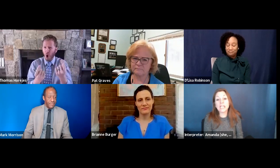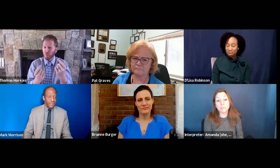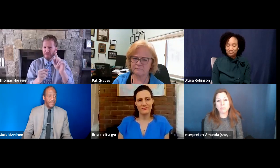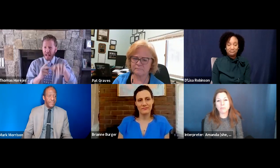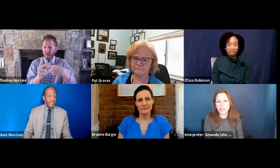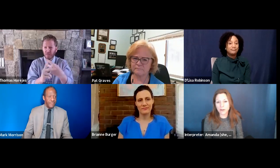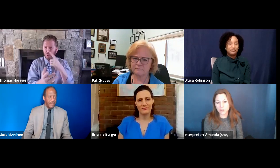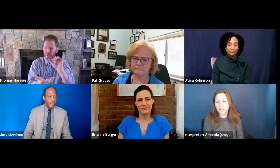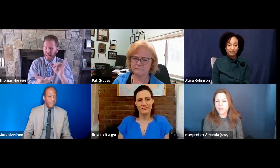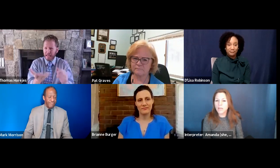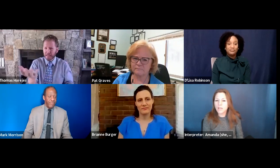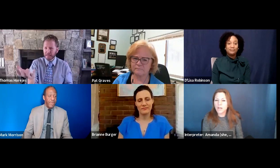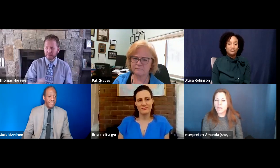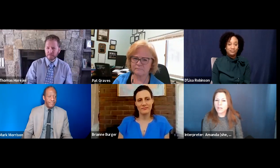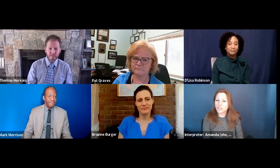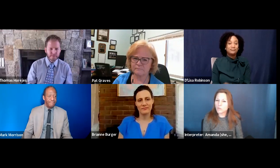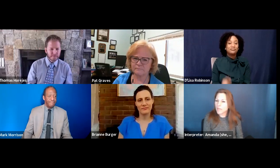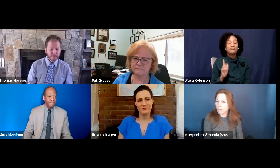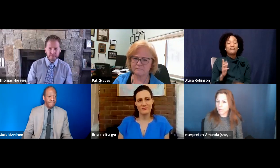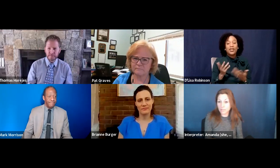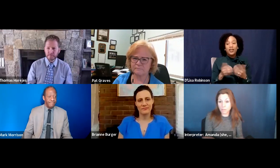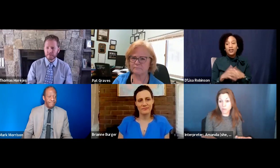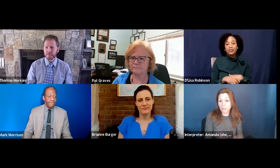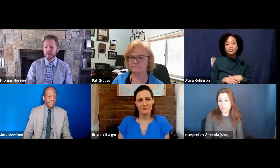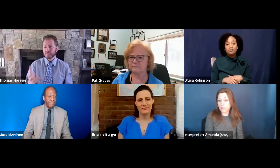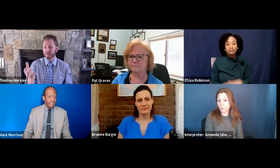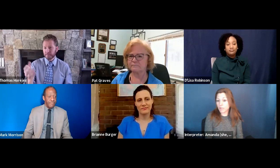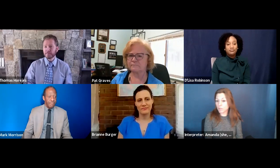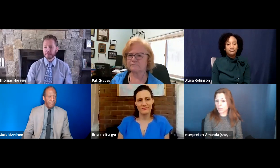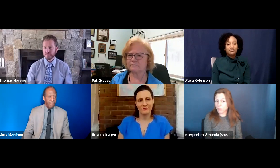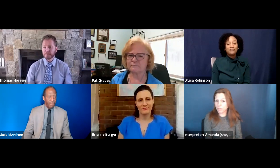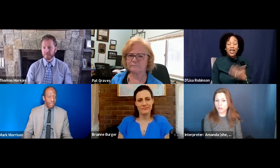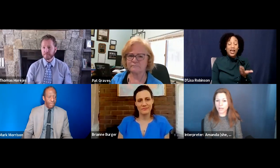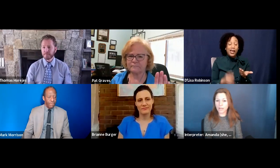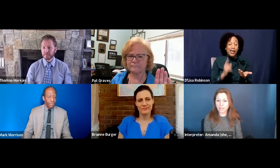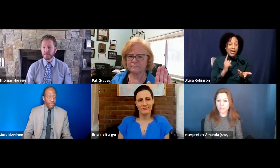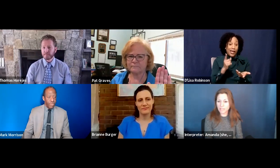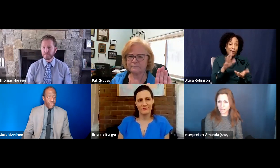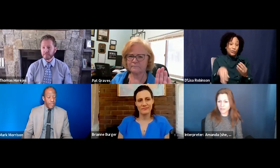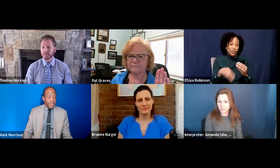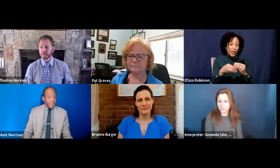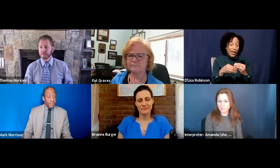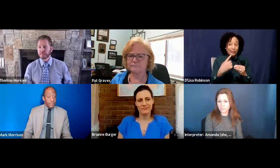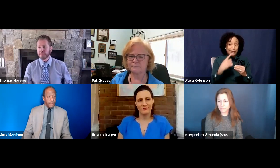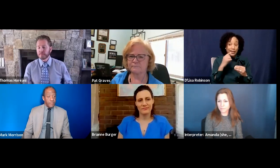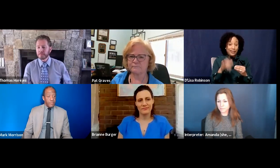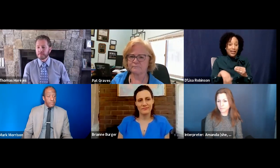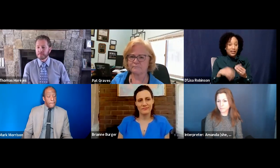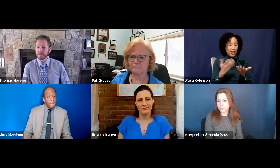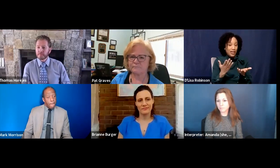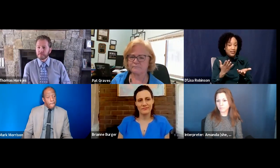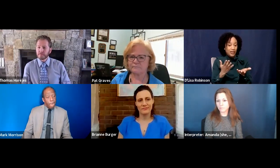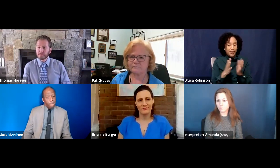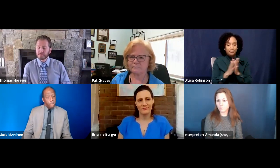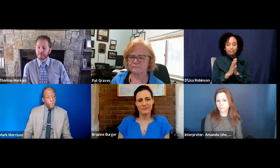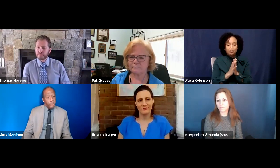They need to be prepared. Could you elaborate? Someone mind elaborating on what that prep could look like? Delisa? Yeah, I just